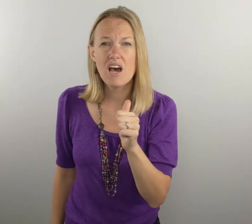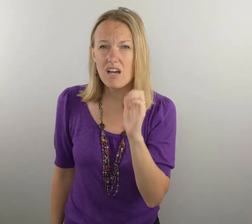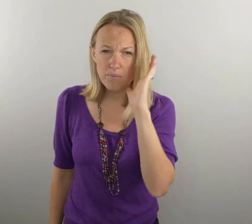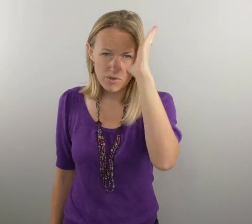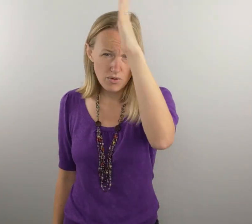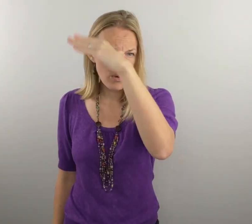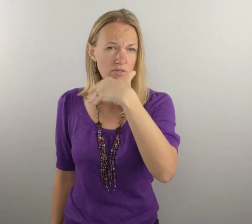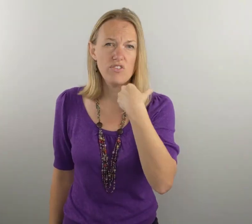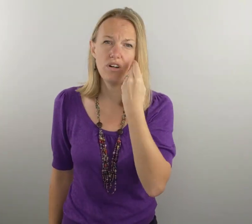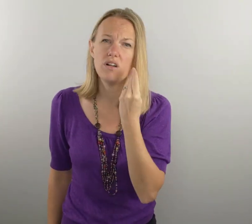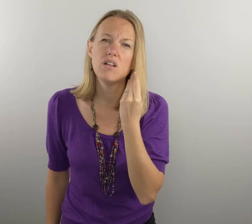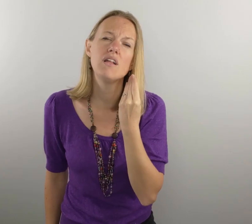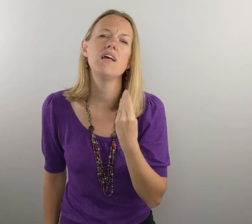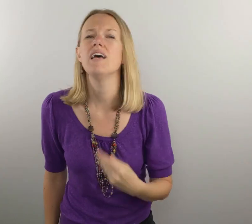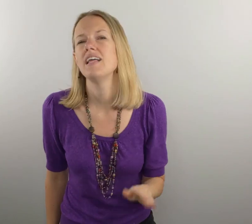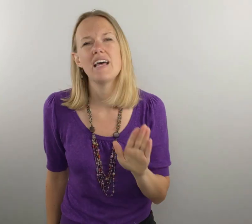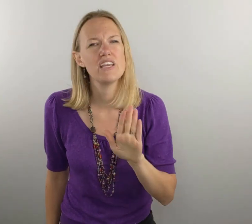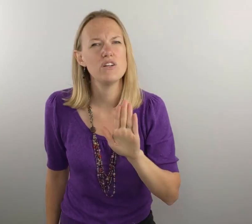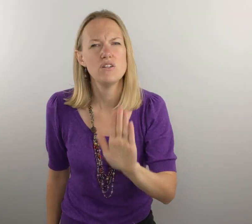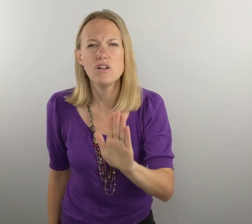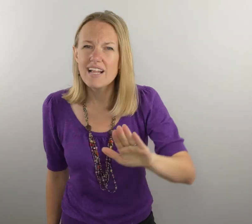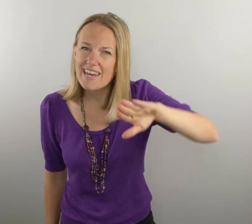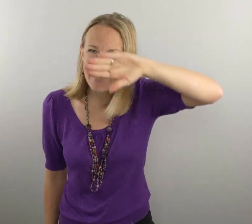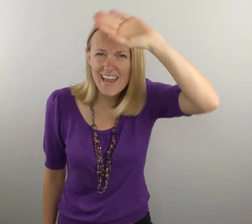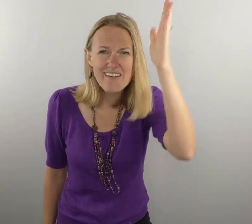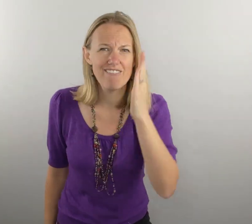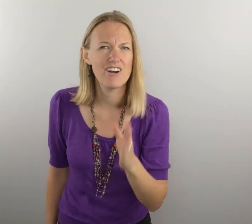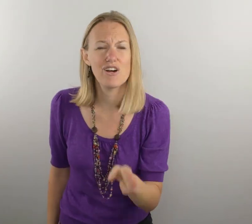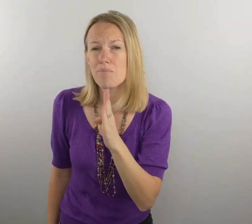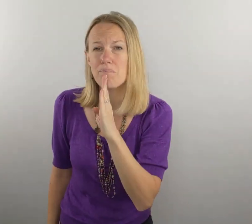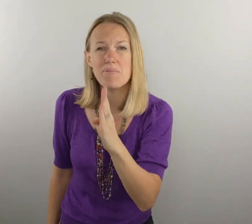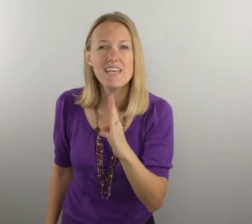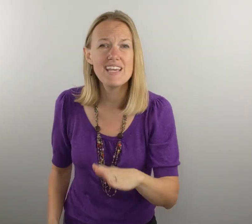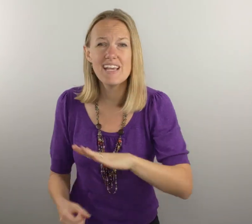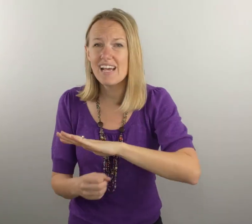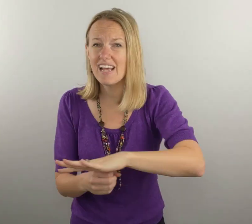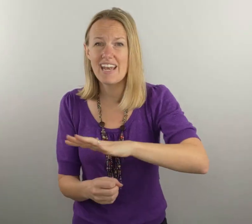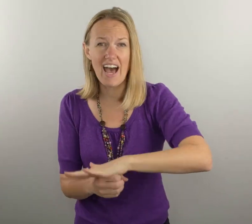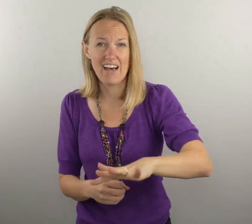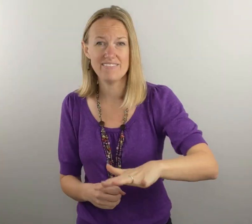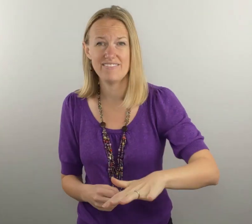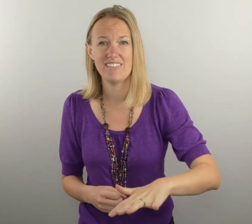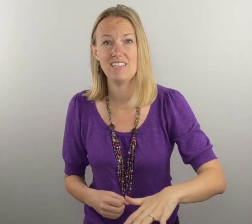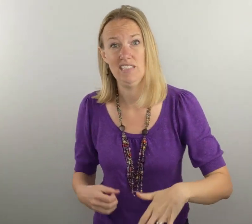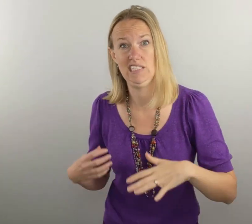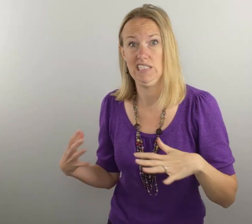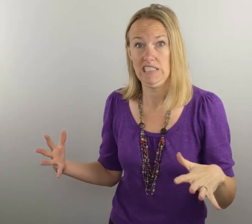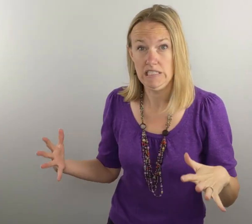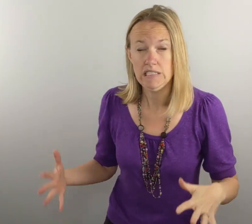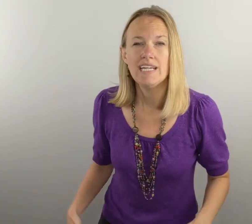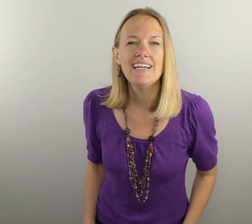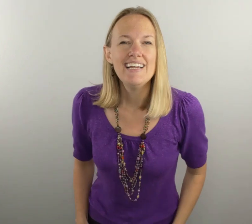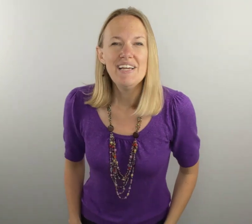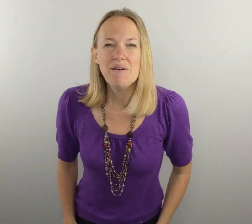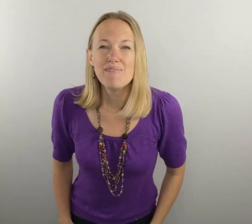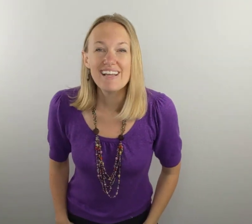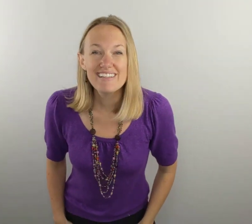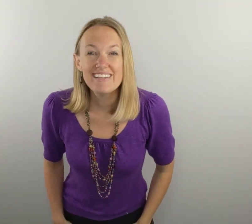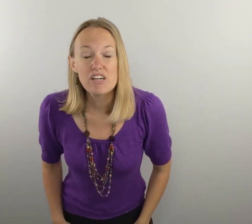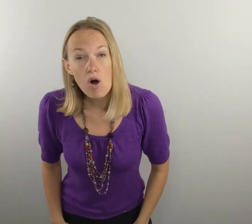not beautiful, and that you'll never be enough. But luckily the